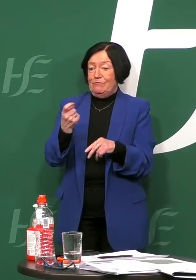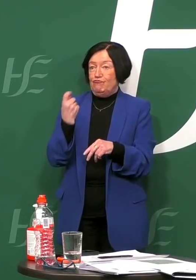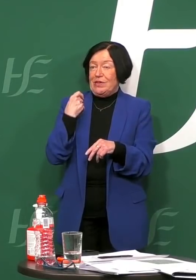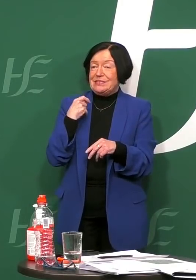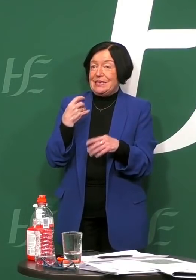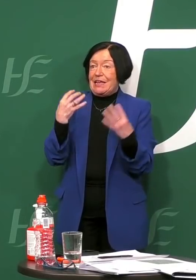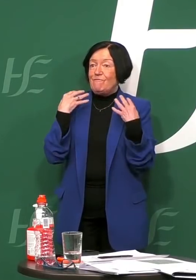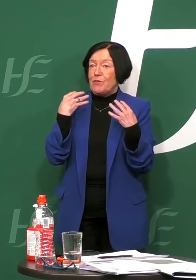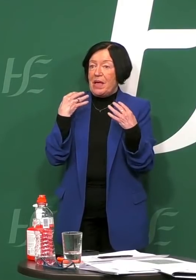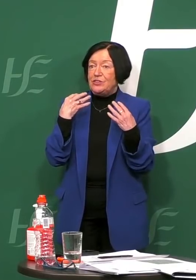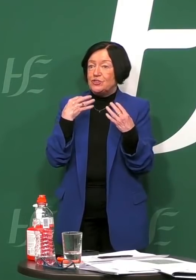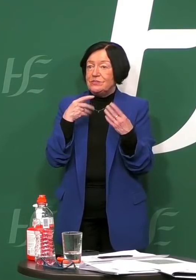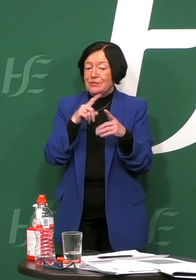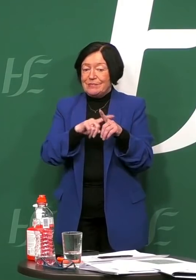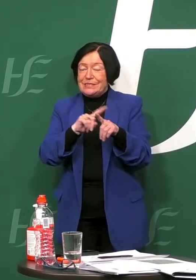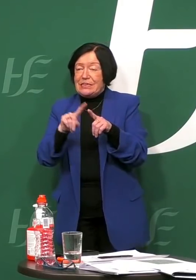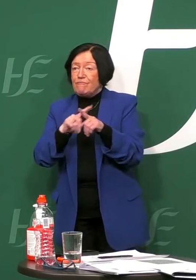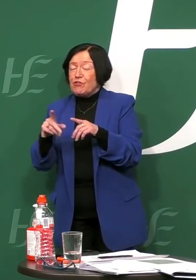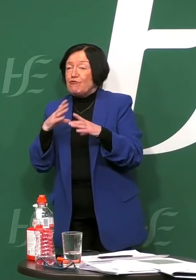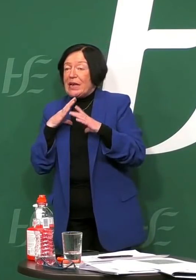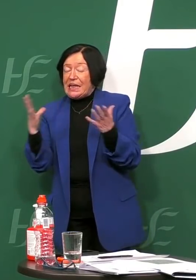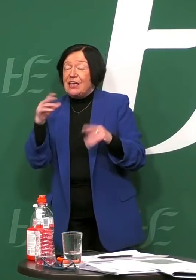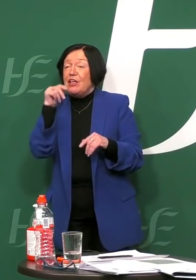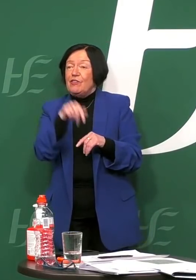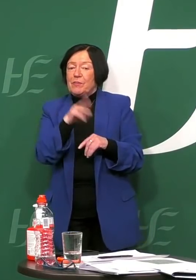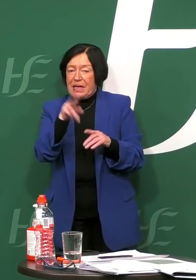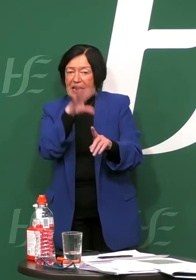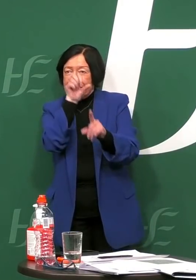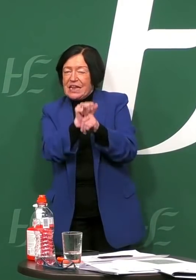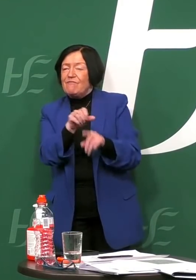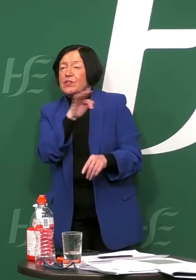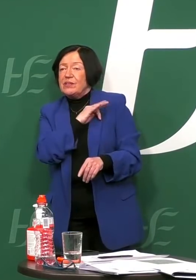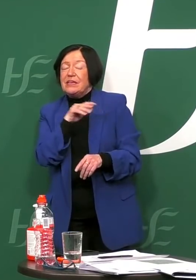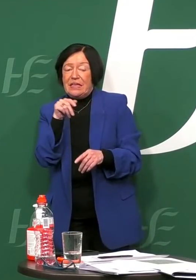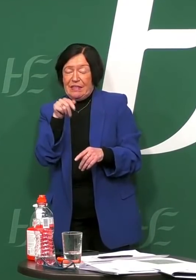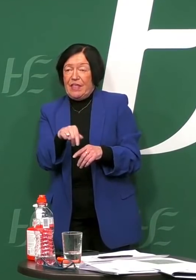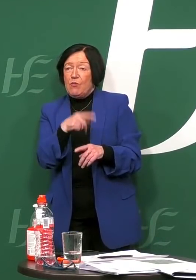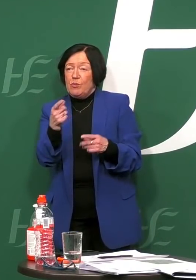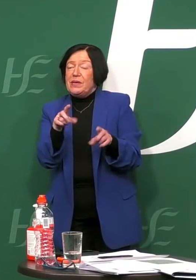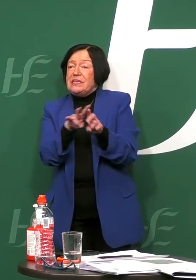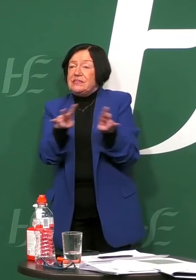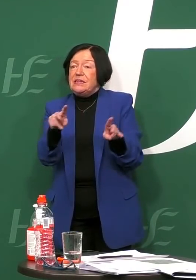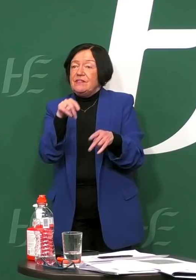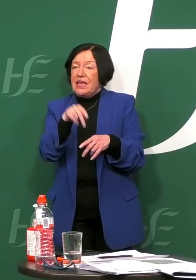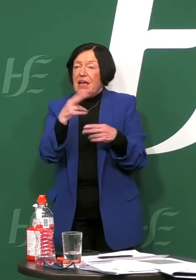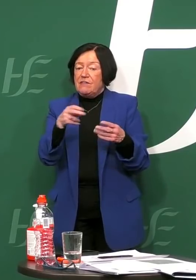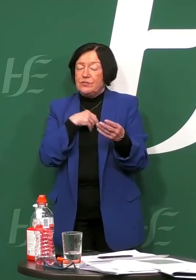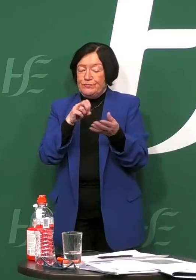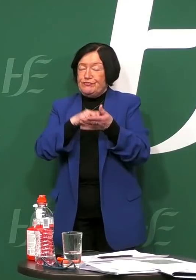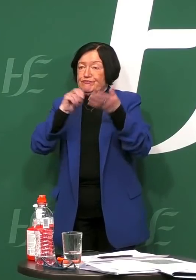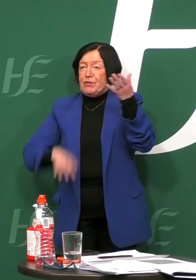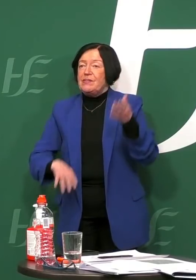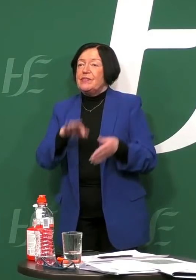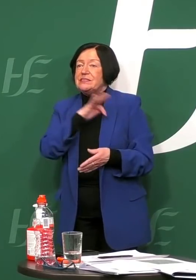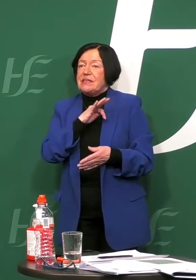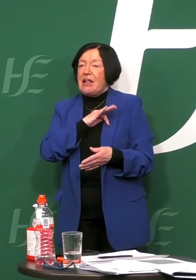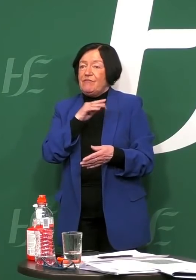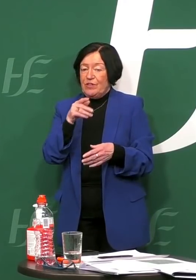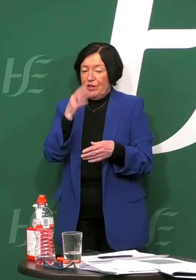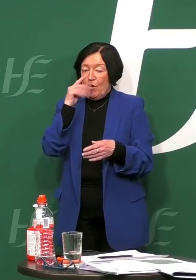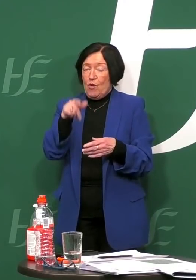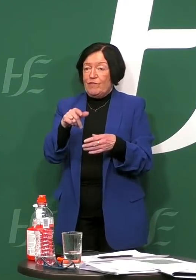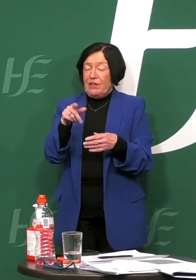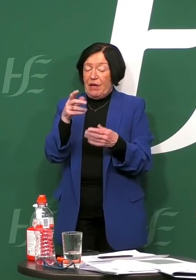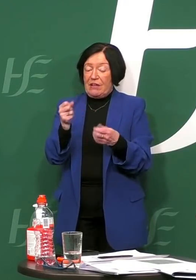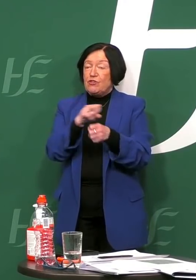Paul referred to, all of the different releases, so that those people can identify themselves, because they would also be people that would have to deselect themselves because they know they've had COVID in the last 6